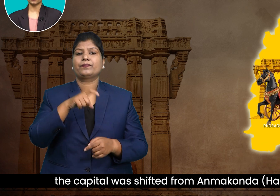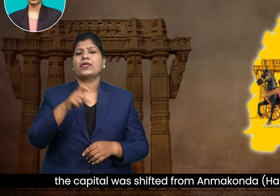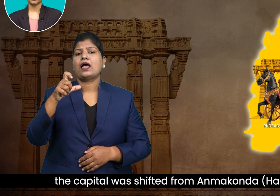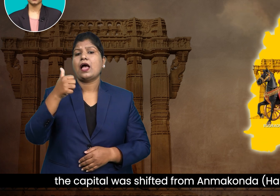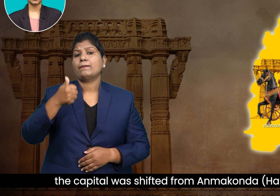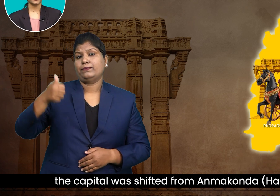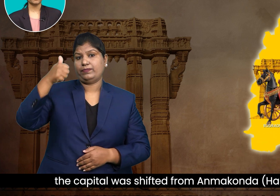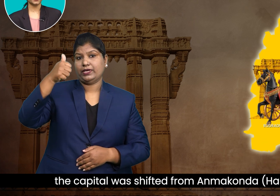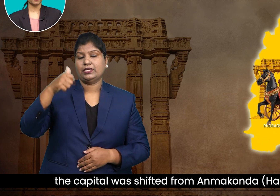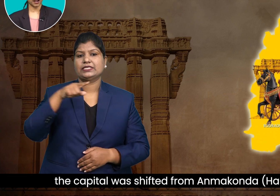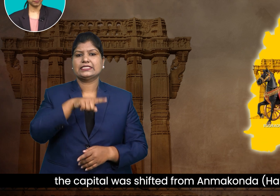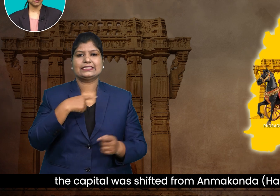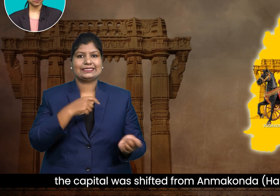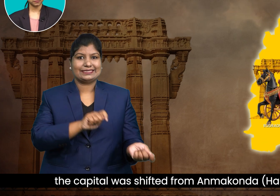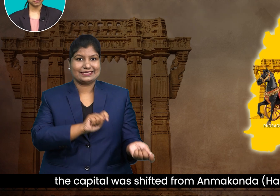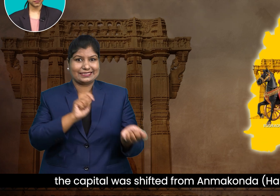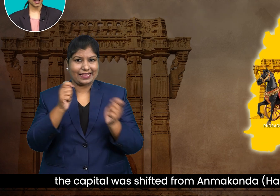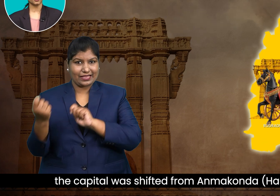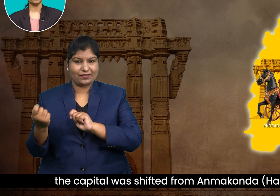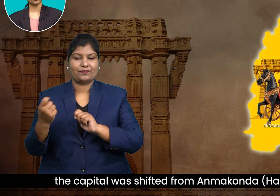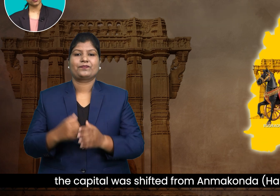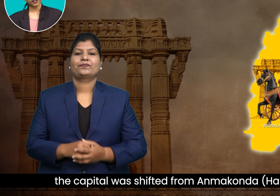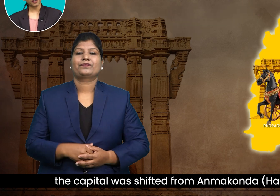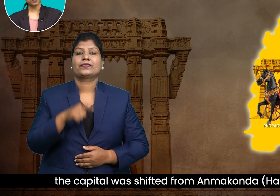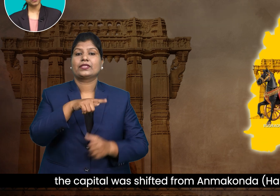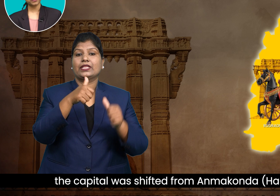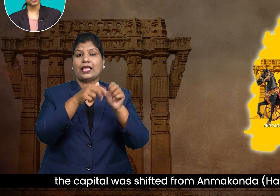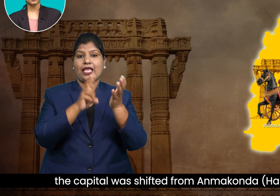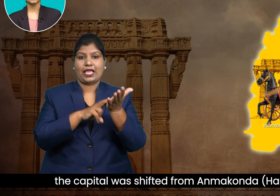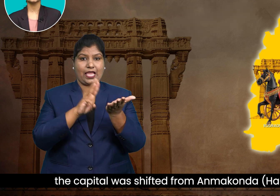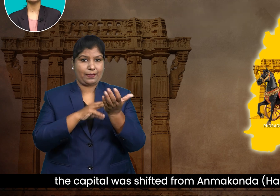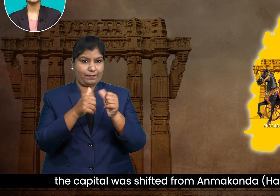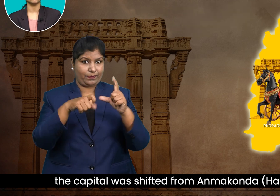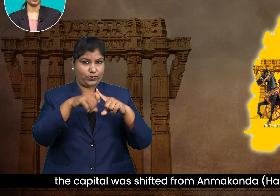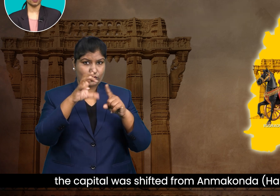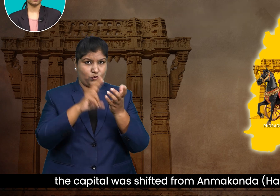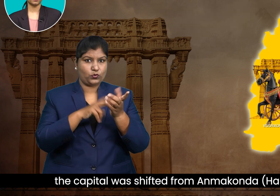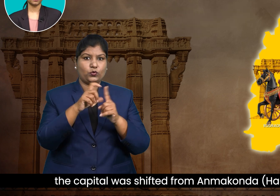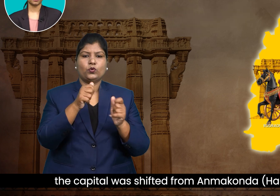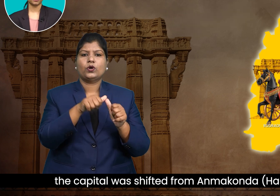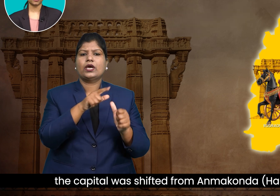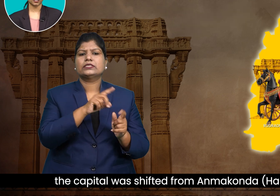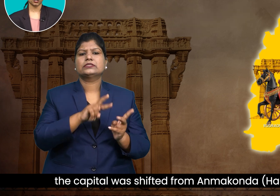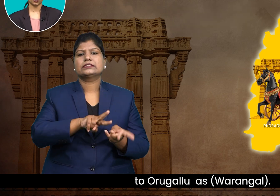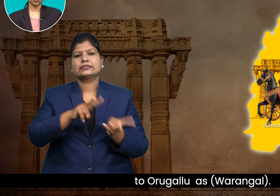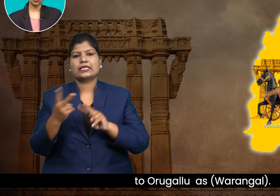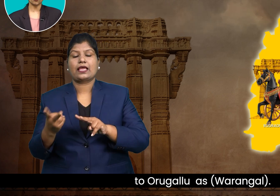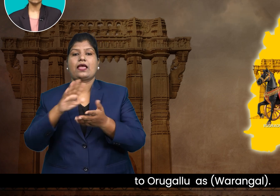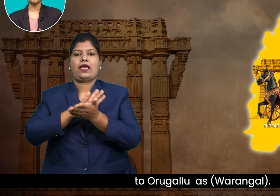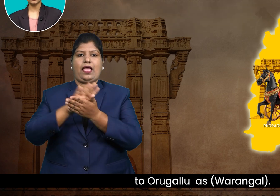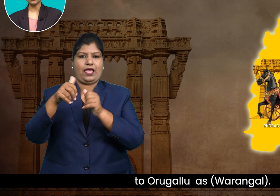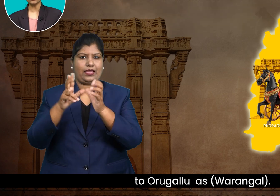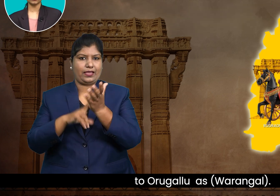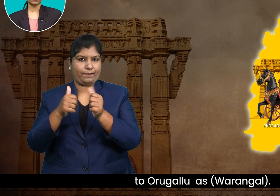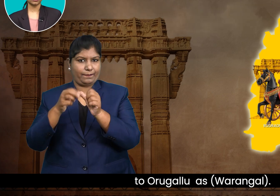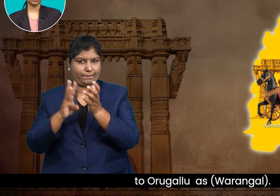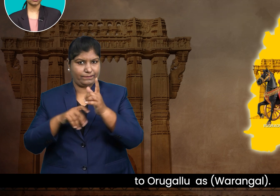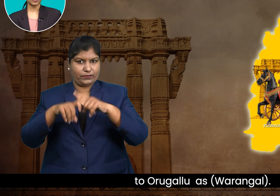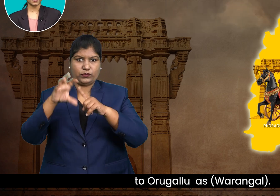capital was shifted from Anmakonda, Hanumakonda to